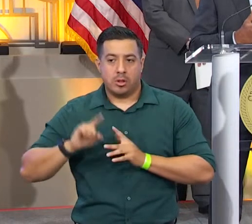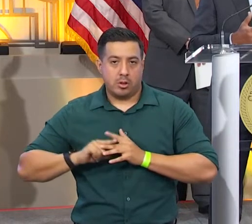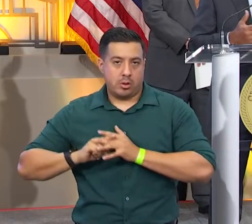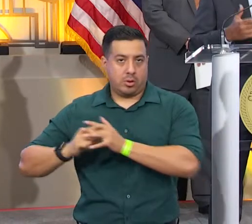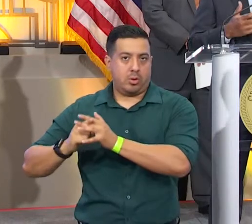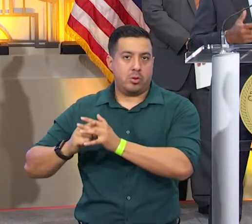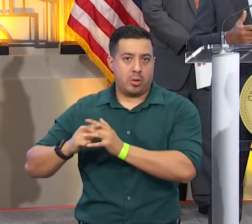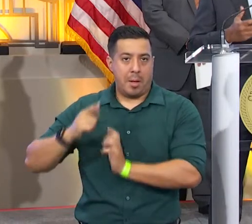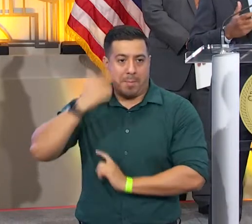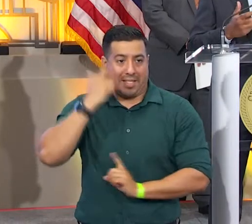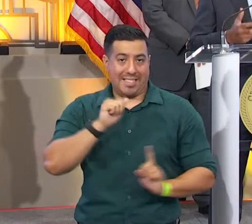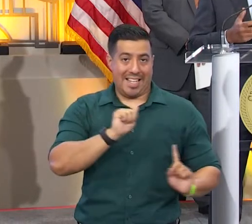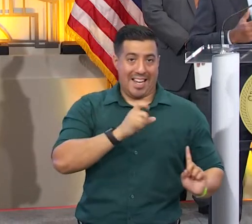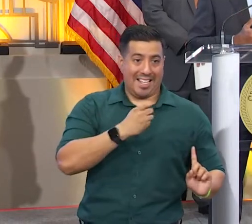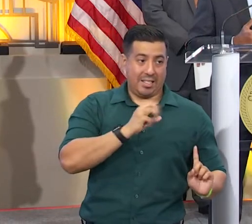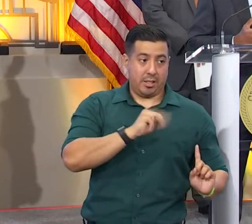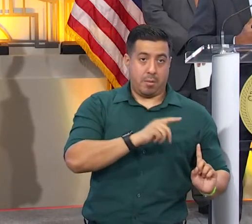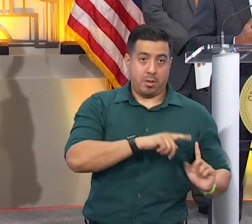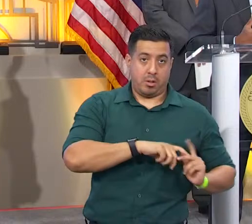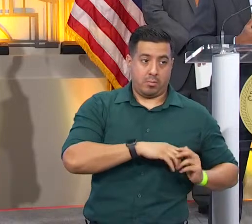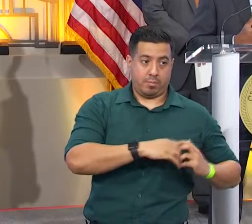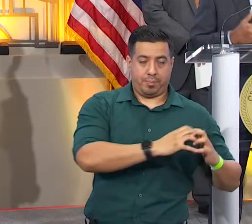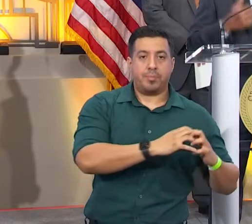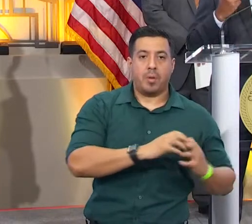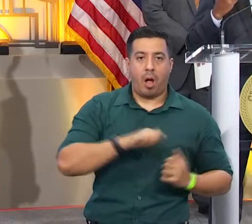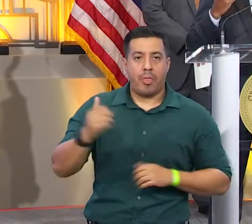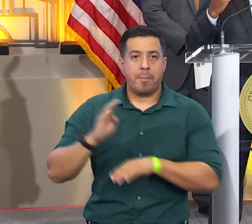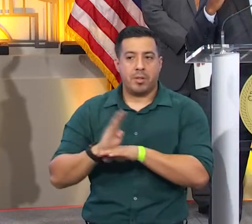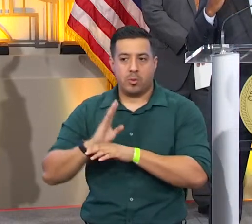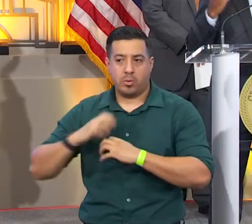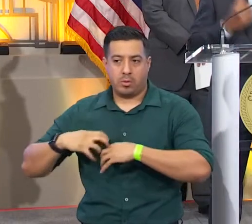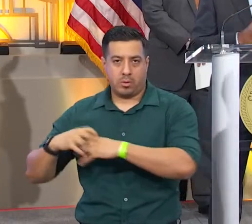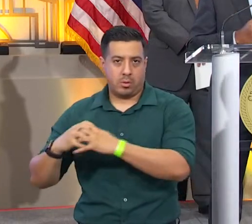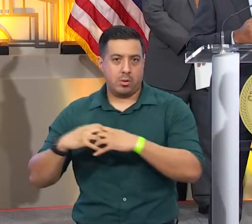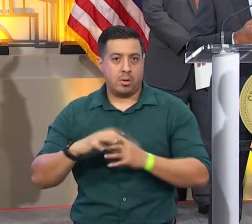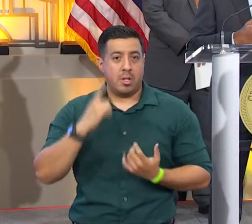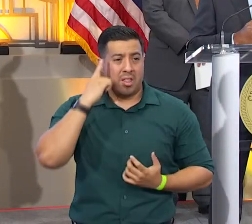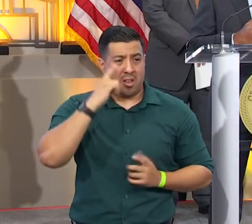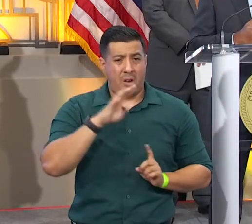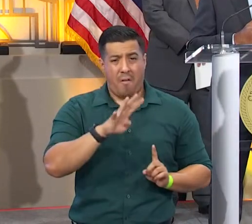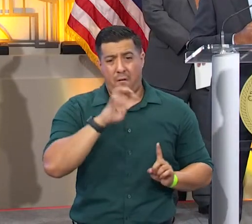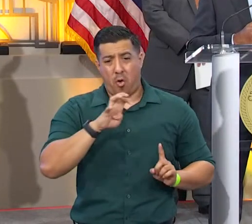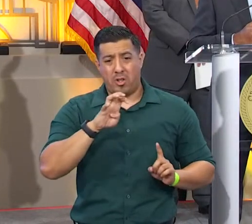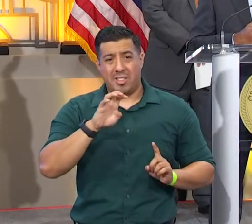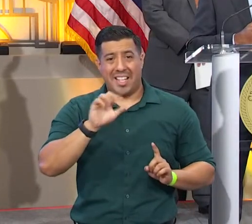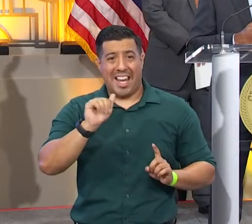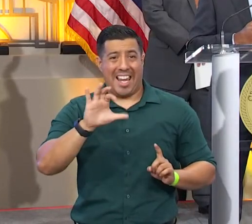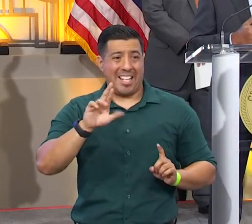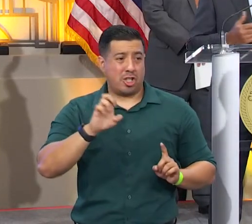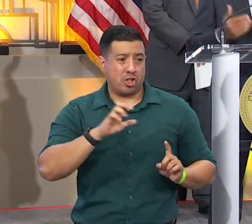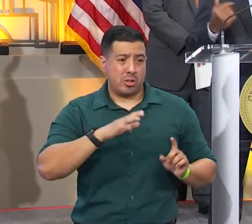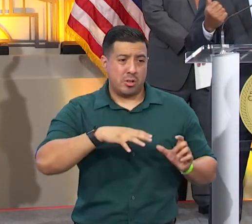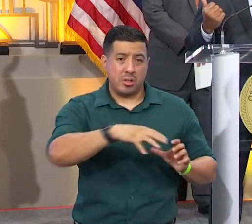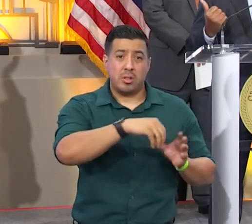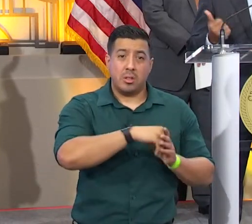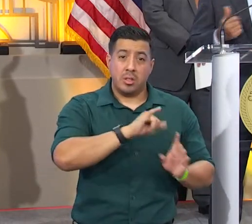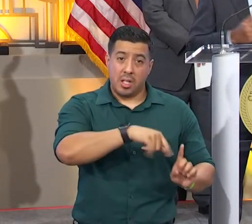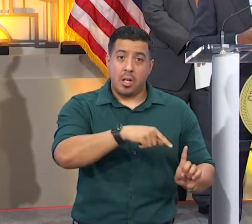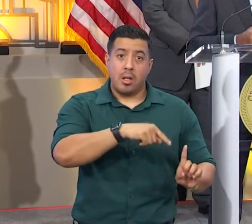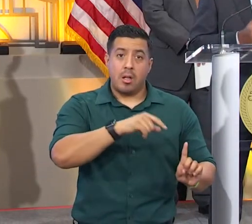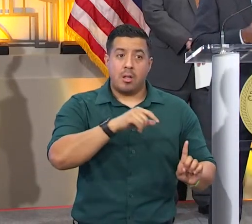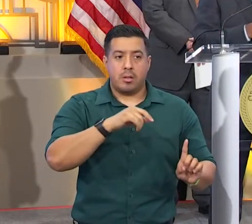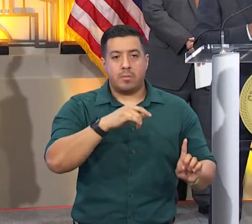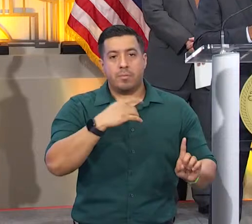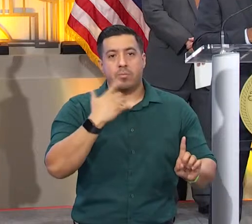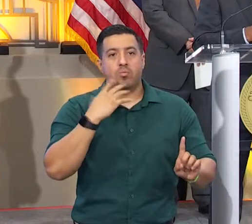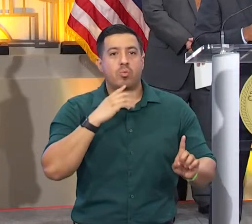Initiated because of Axiom's presence. And when you're talking about 400 plus acres at Ellerton Field, what's taking place